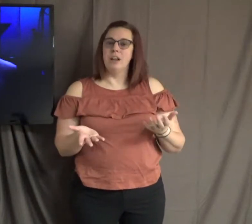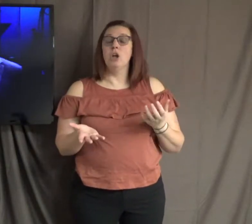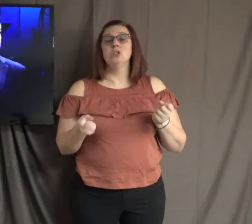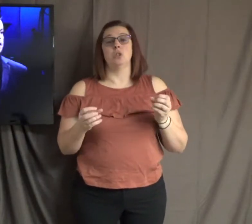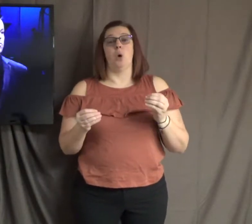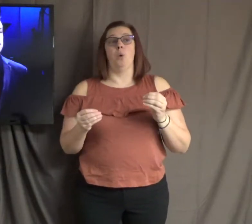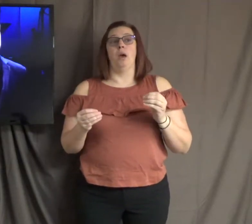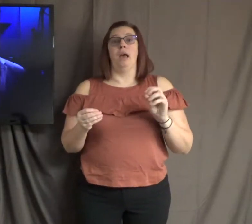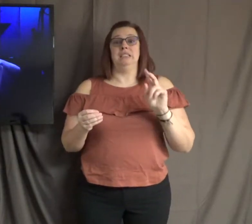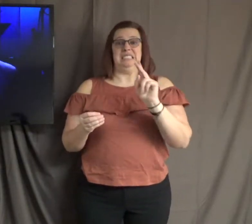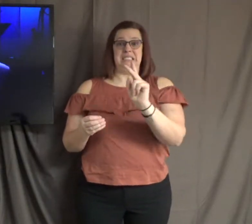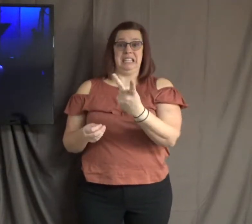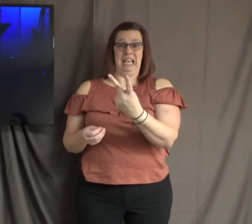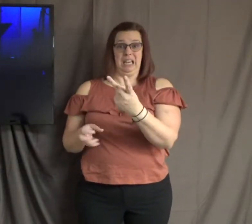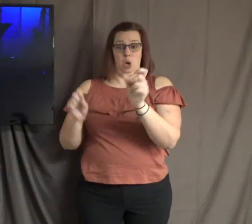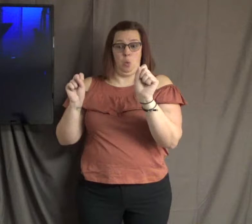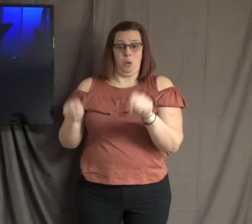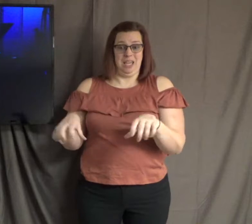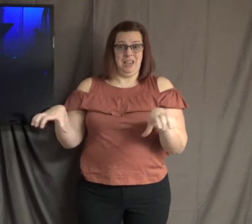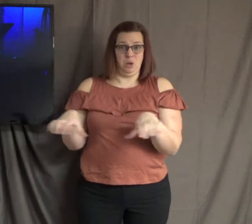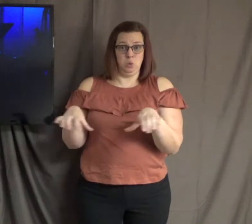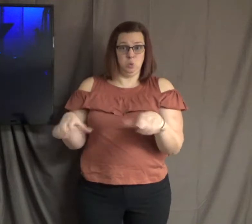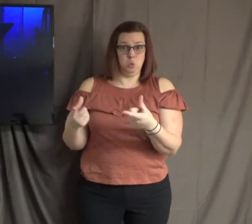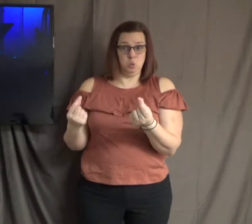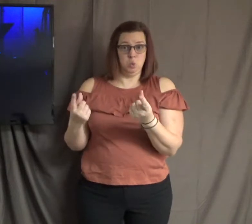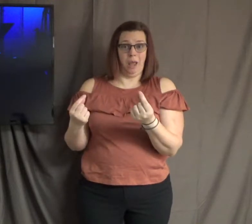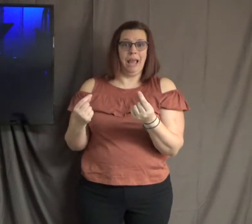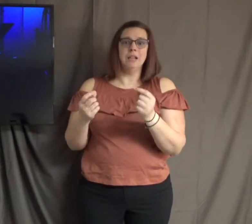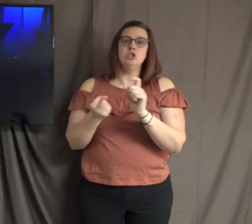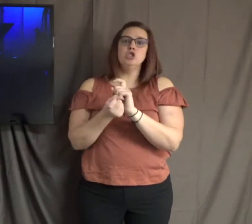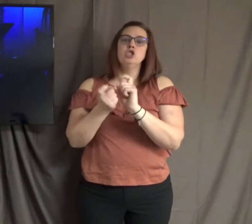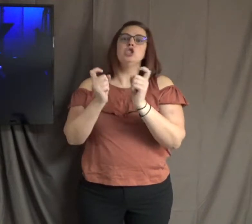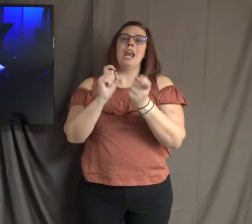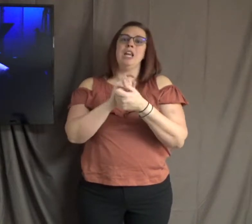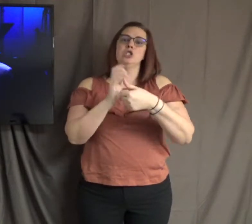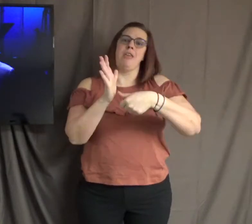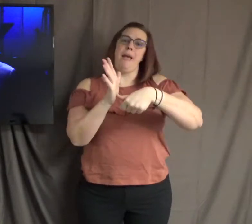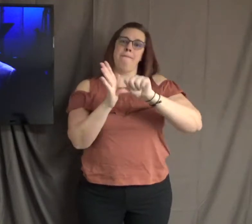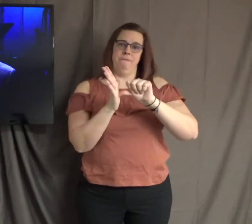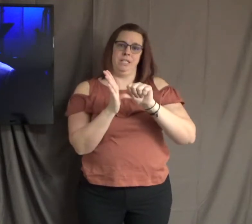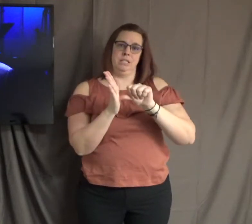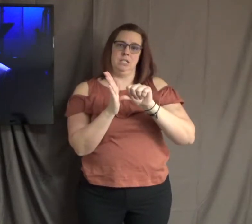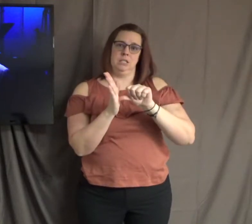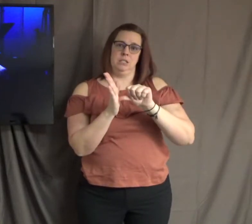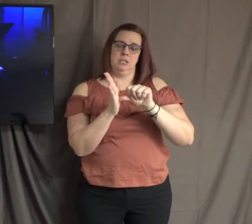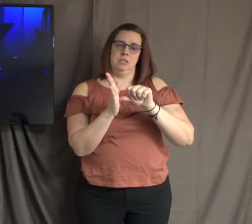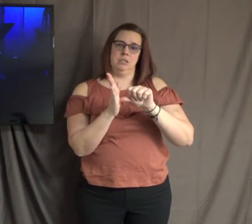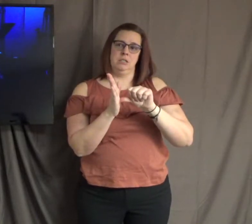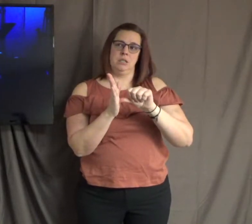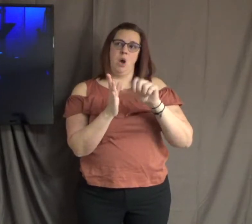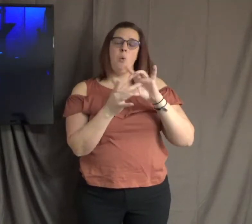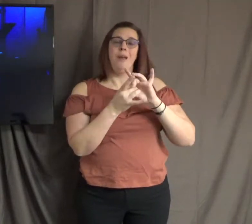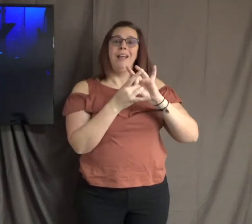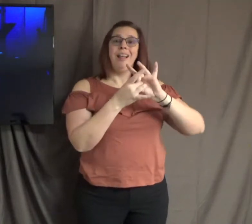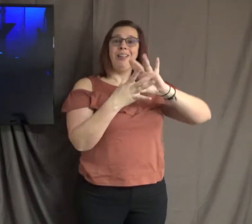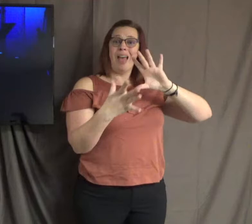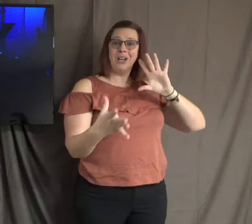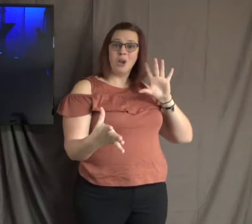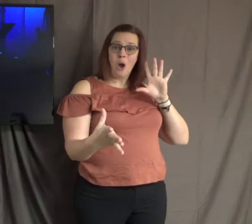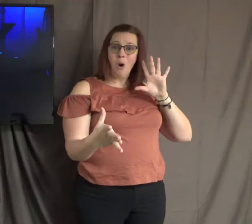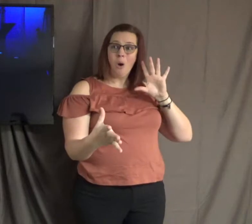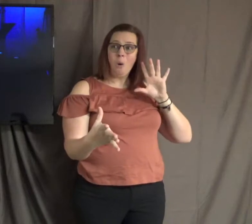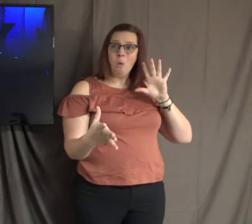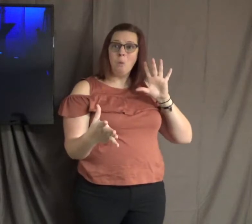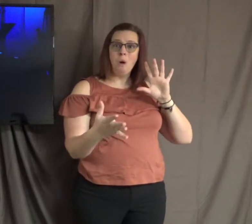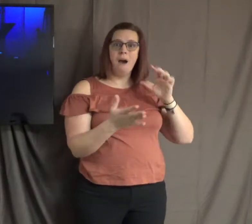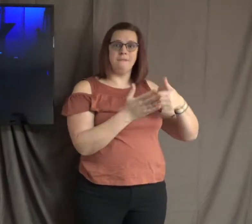do is we can begin to change our emphasis. We can let go of just emphasizing